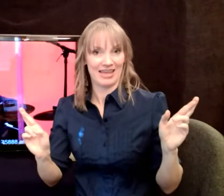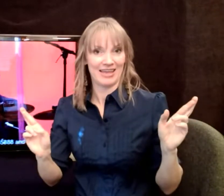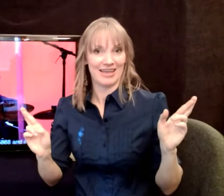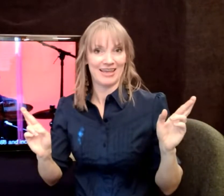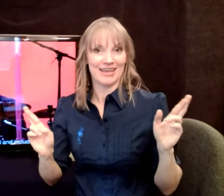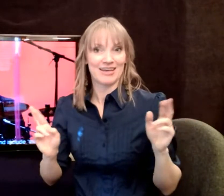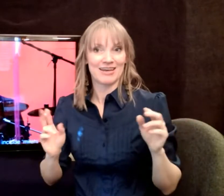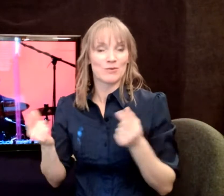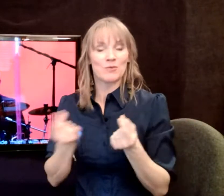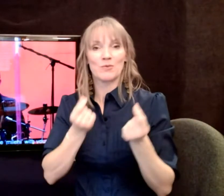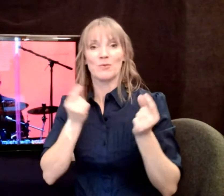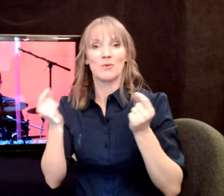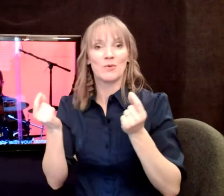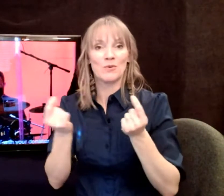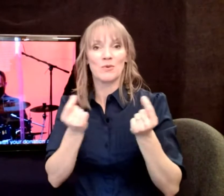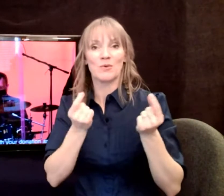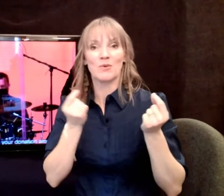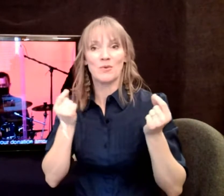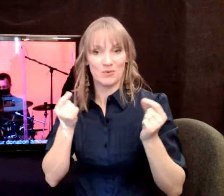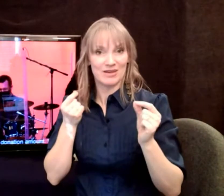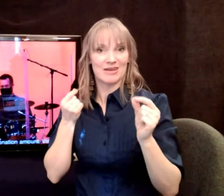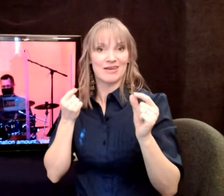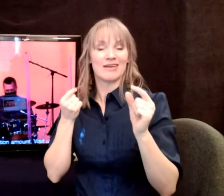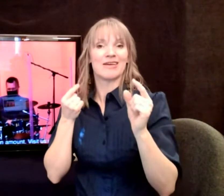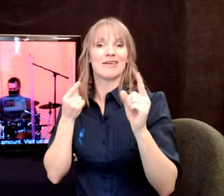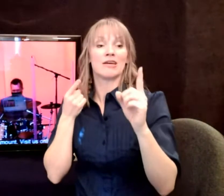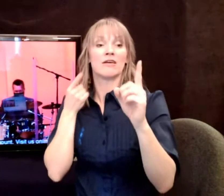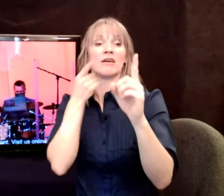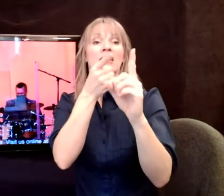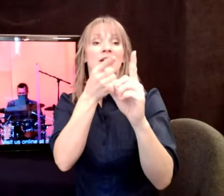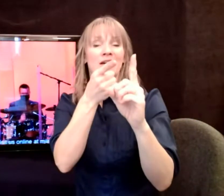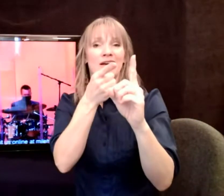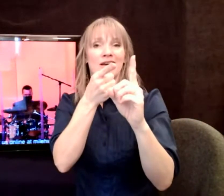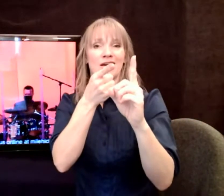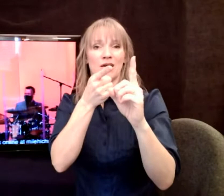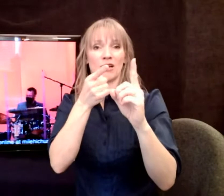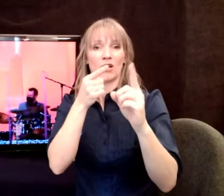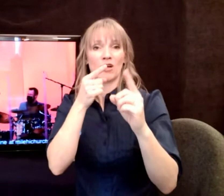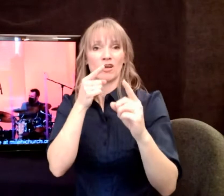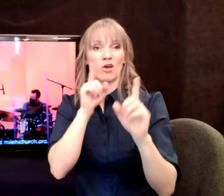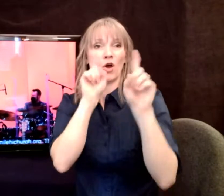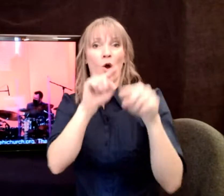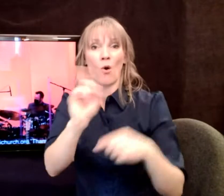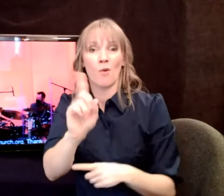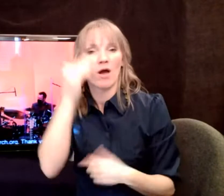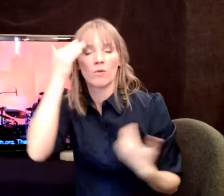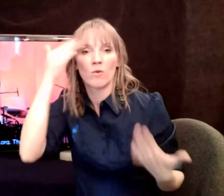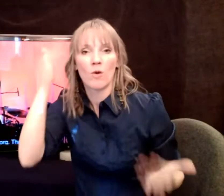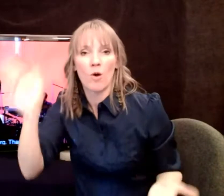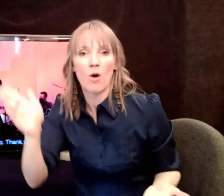But you got your destination. You're in the world.